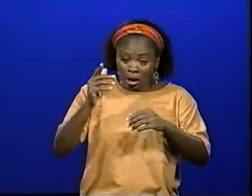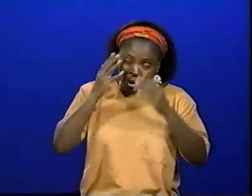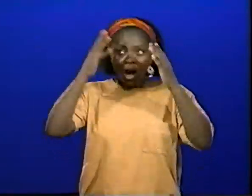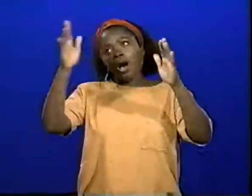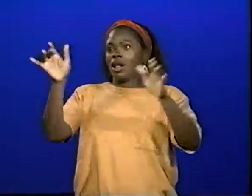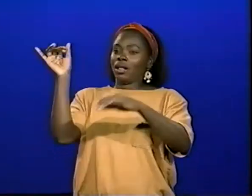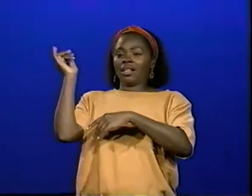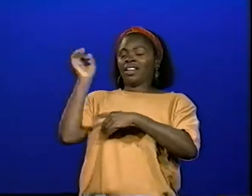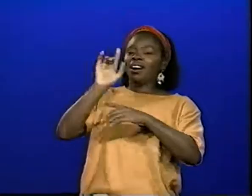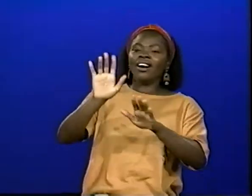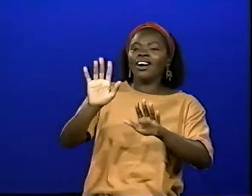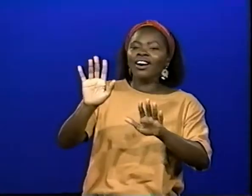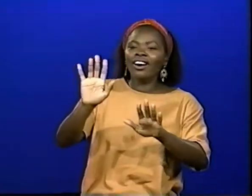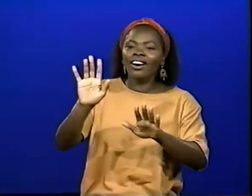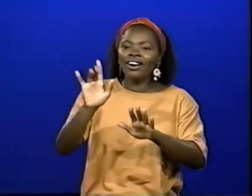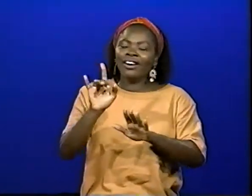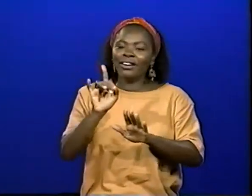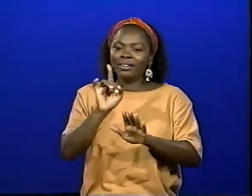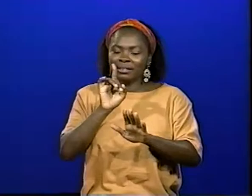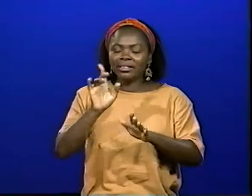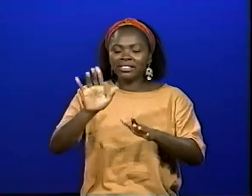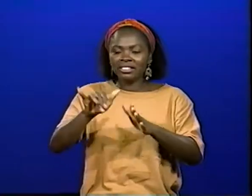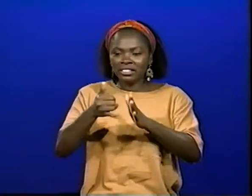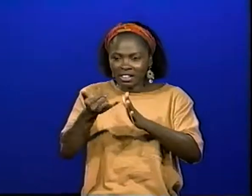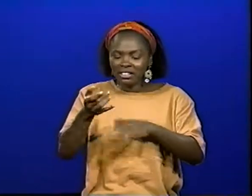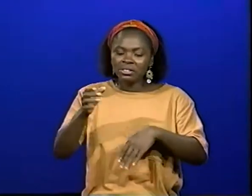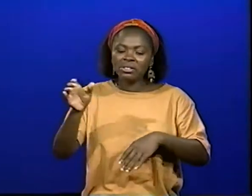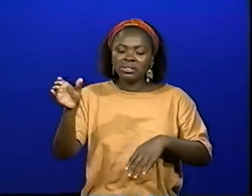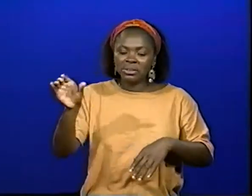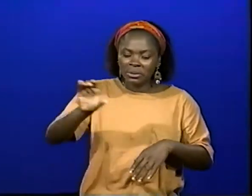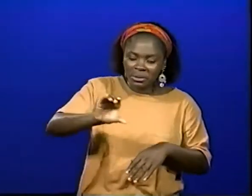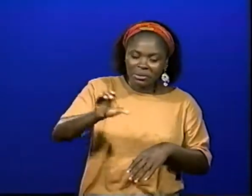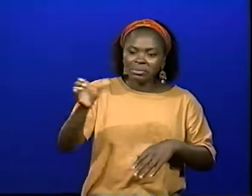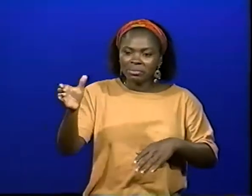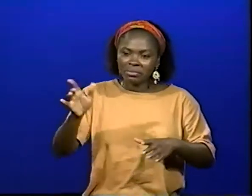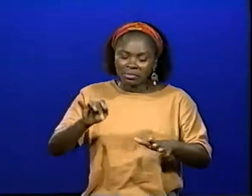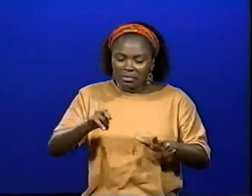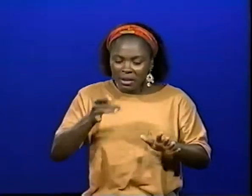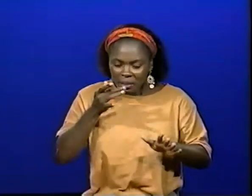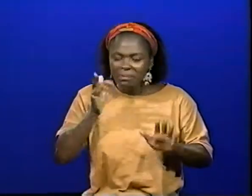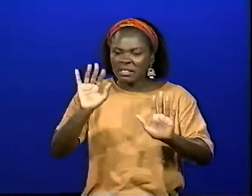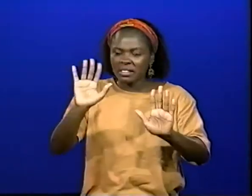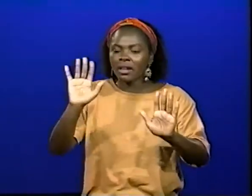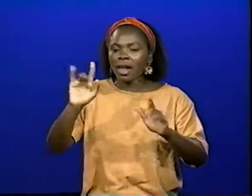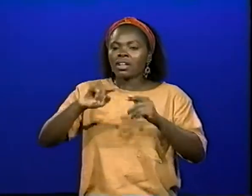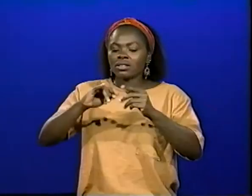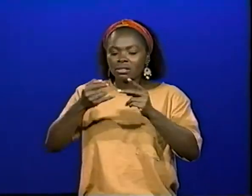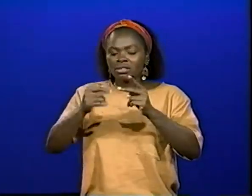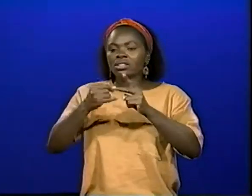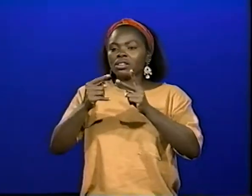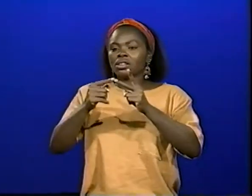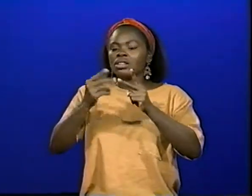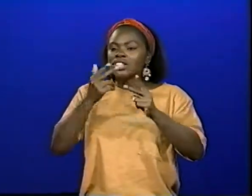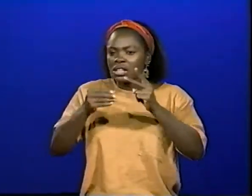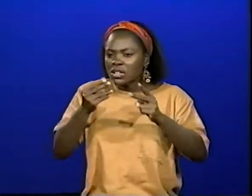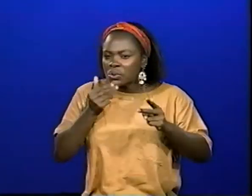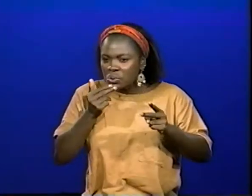How much you use, well, you don't want to make yourself tipsy, but you want to make sort of a punch. So get